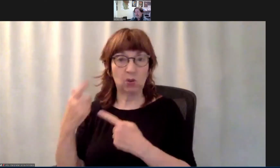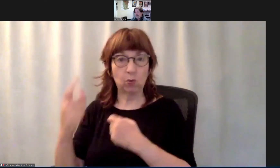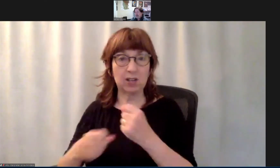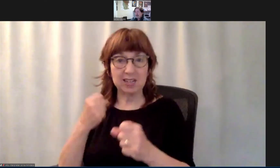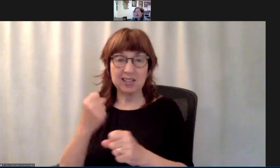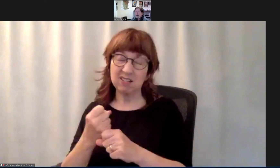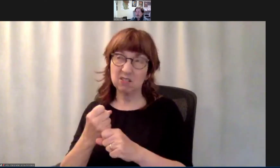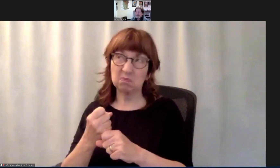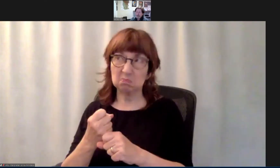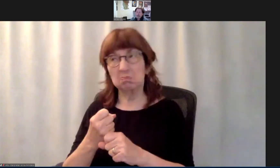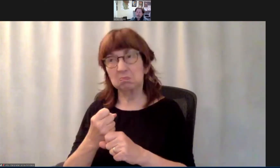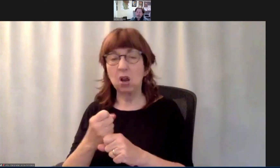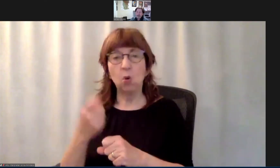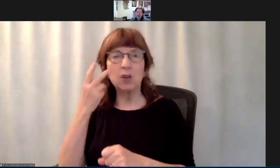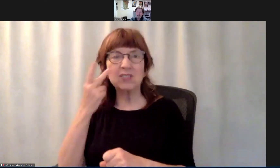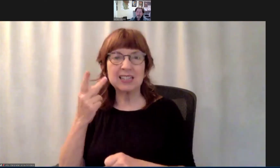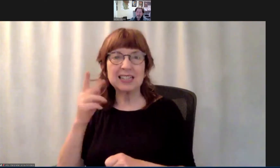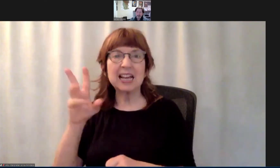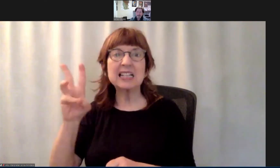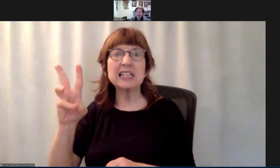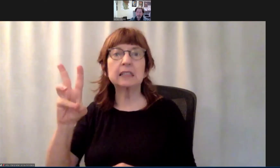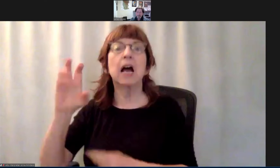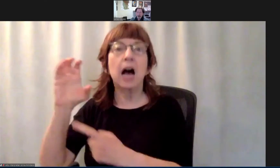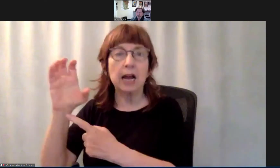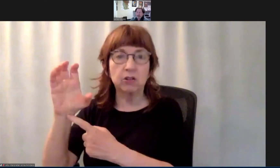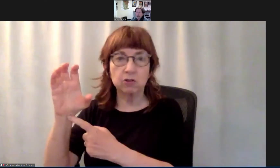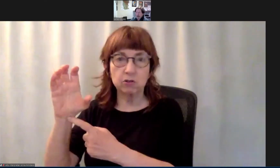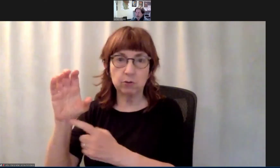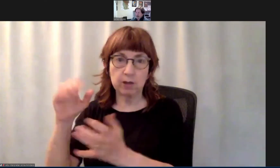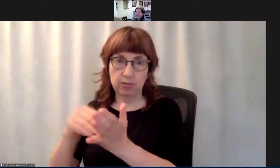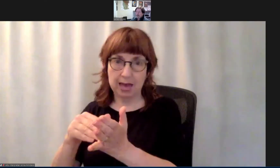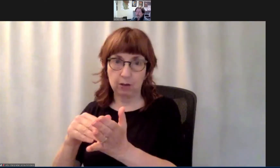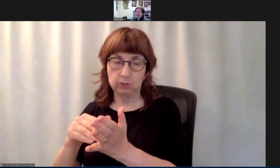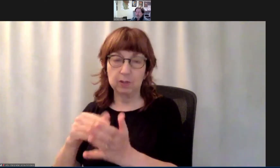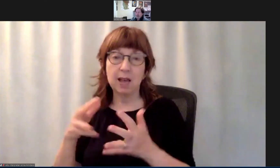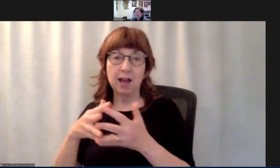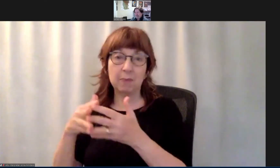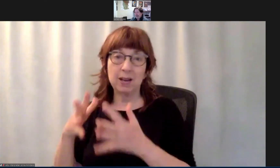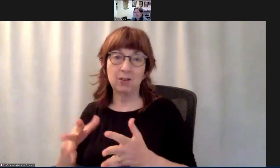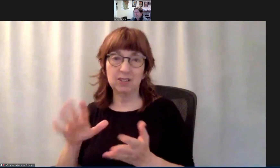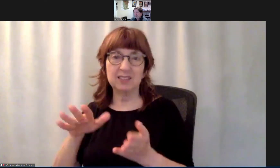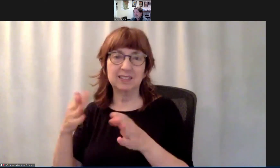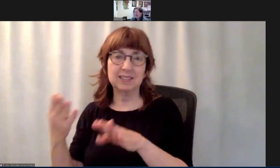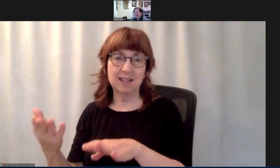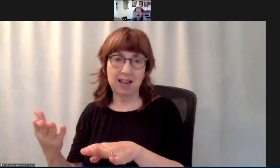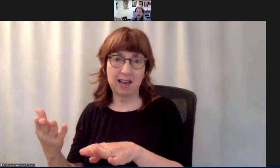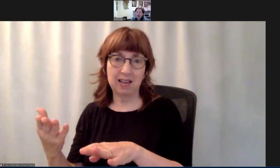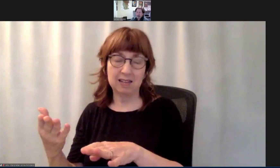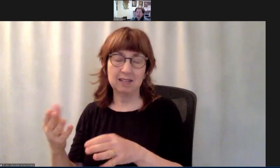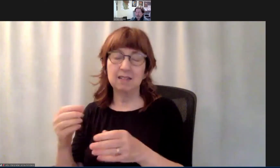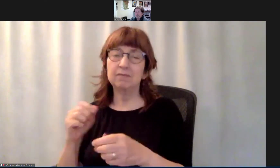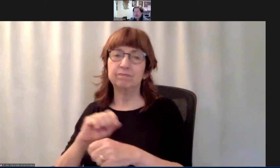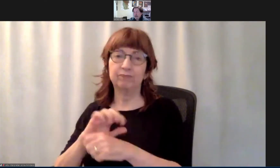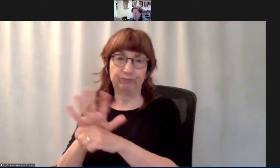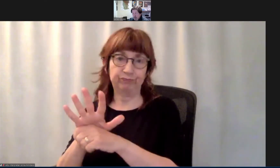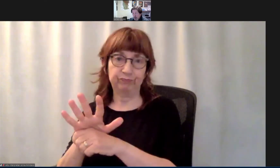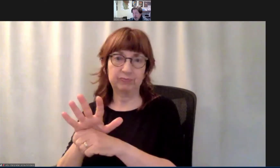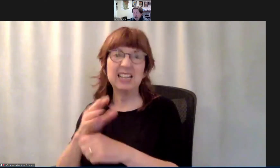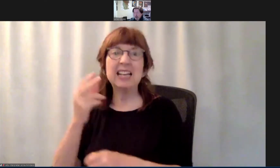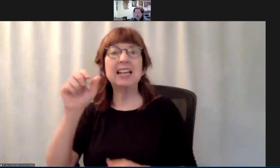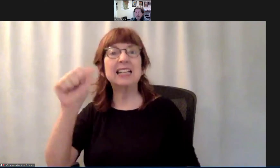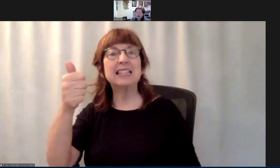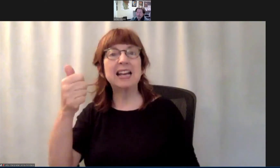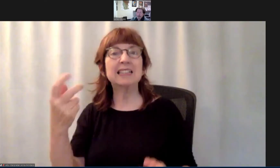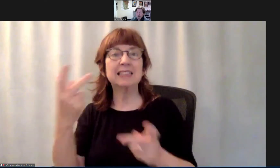little over a year, we've seen 600,000 Americans die. And that's it's 10 times